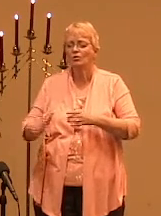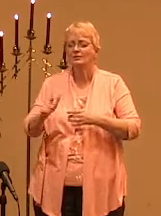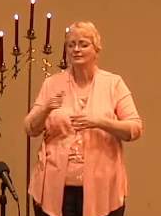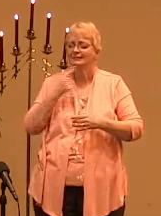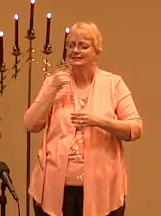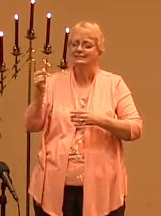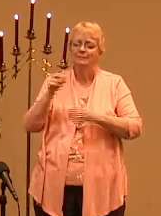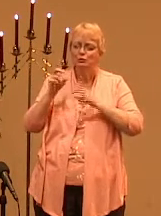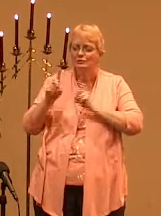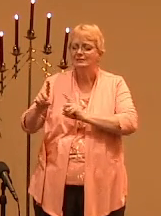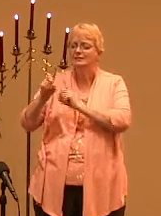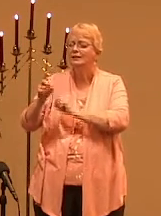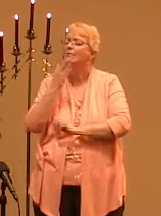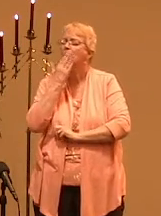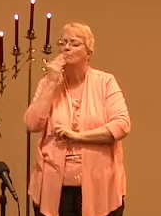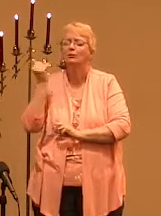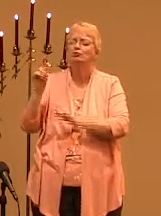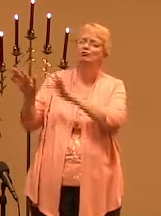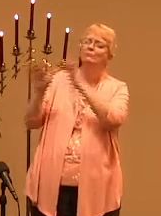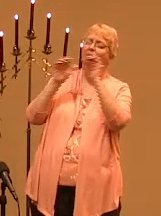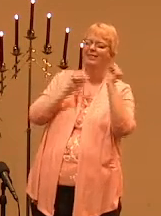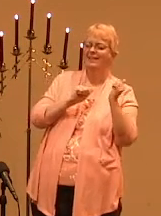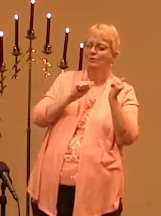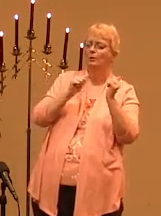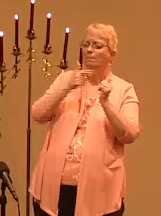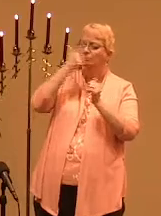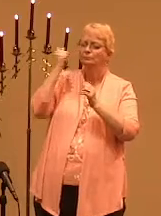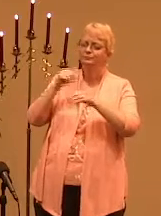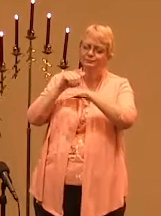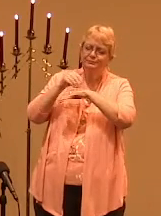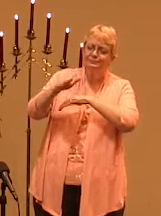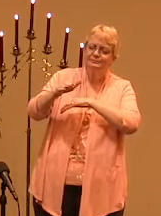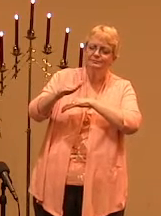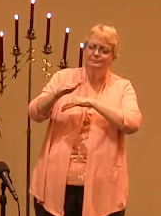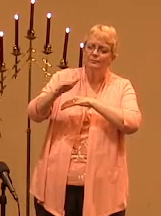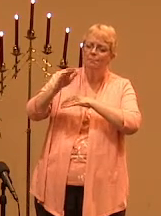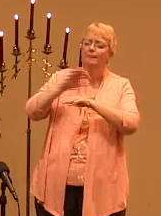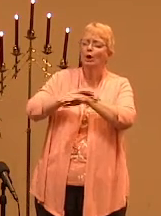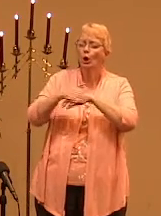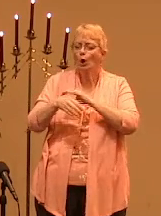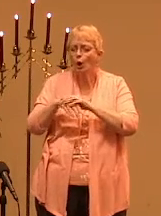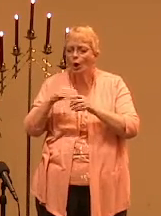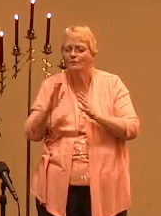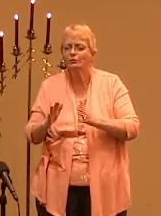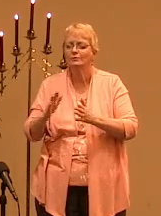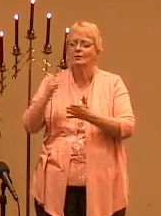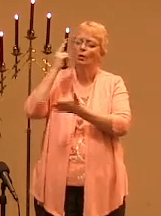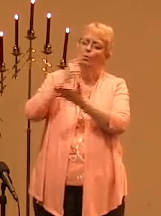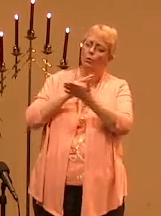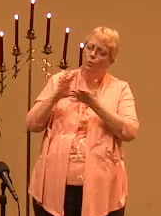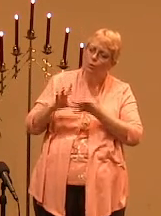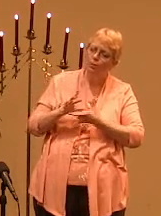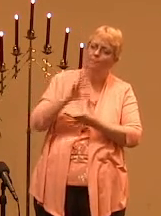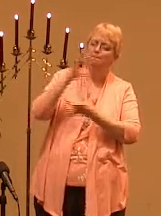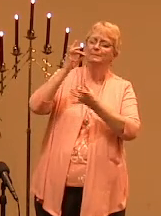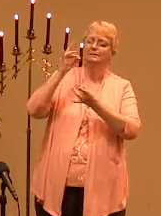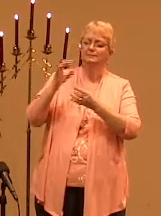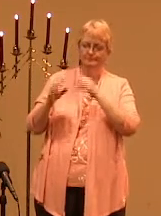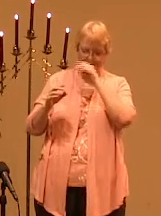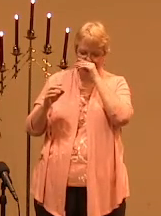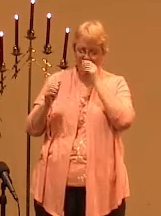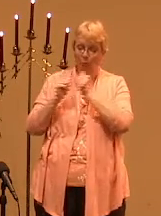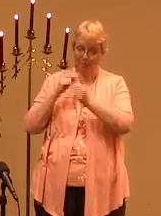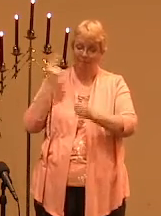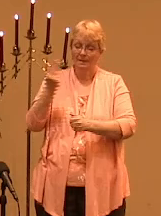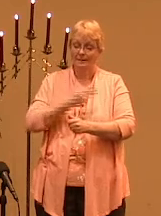16, it was better that you leave, because you send the advocate, the helper, the paraclete in the Greek word, the Holy Spirit, to be